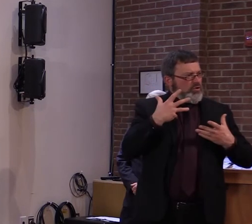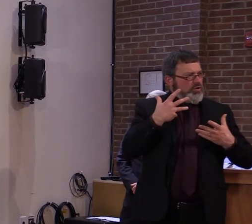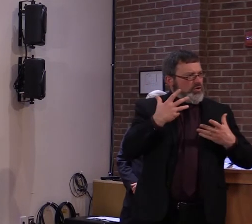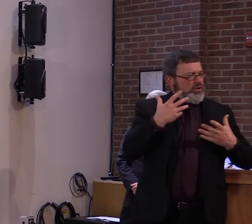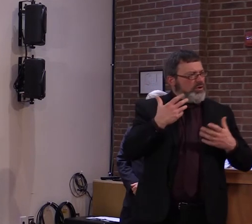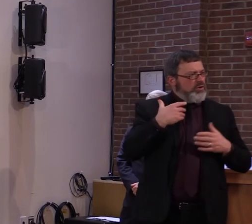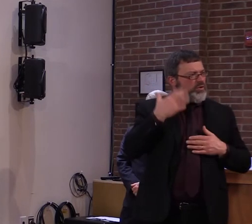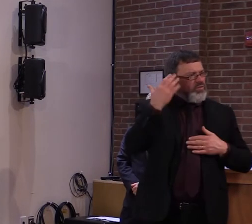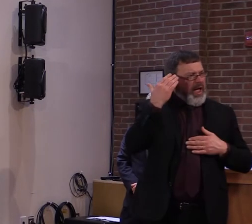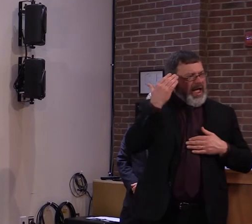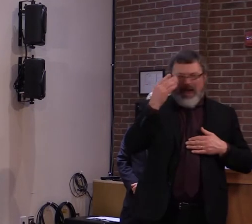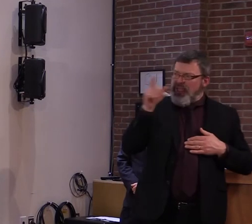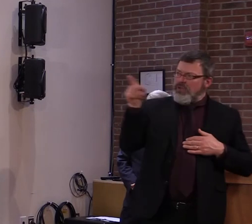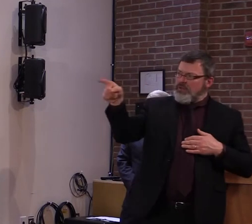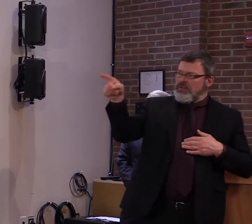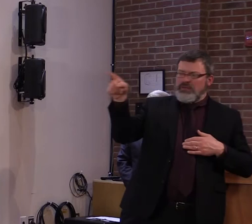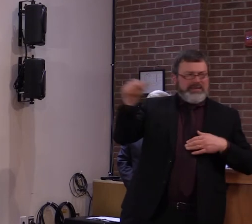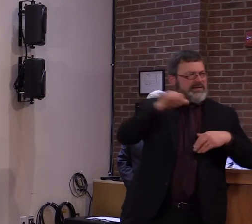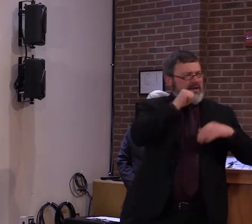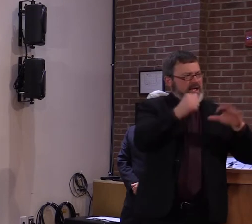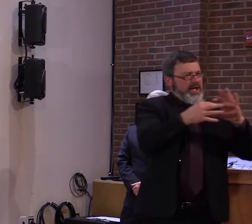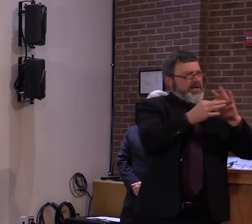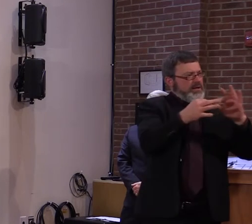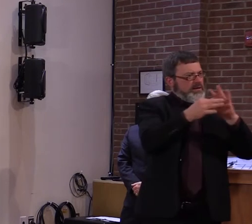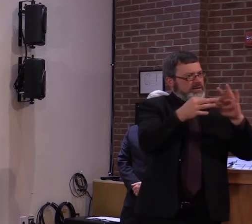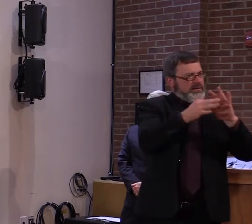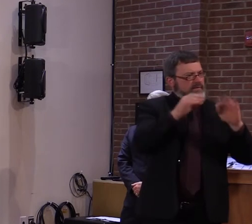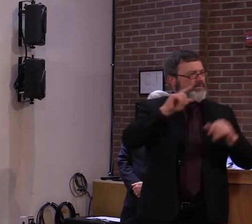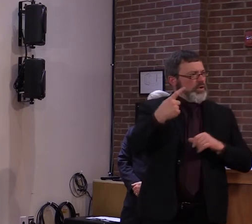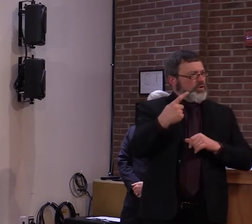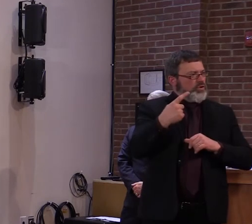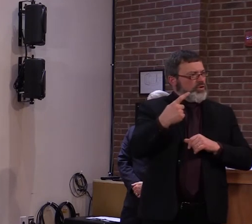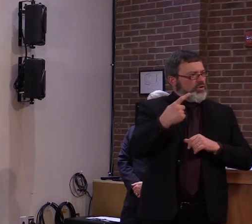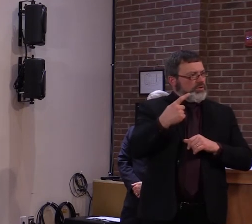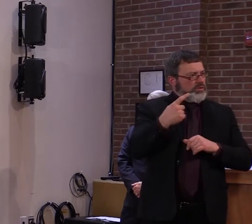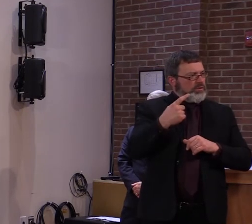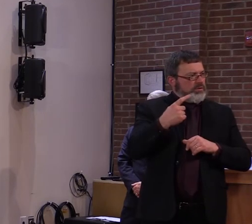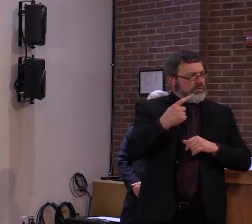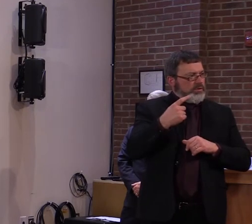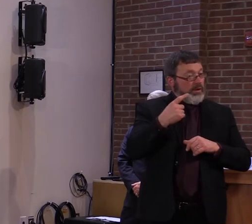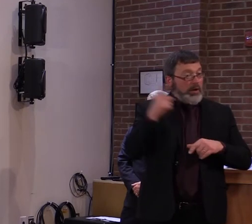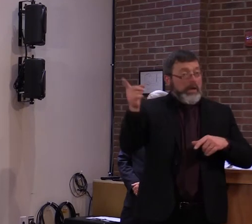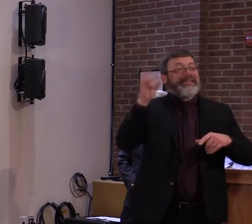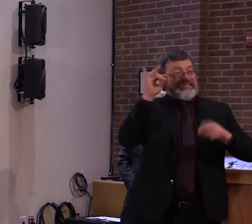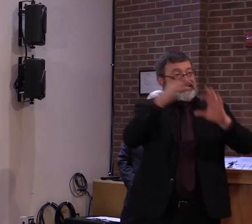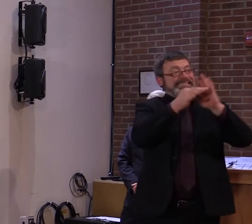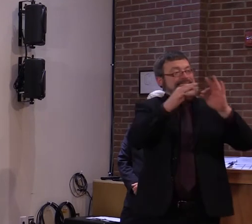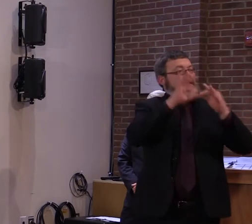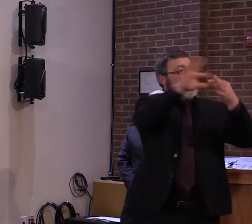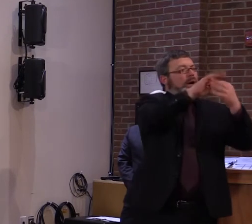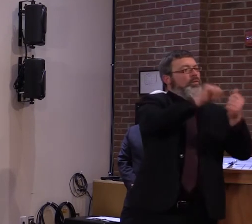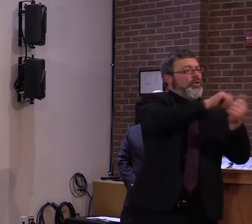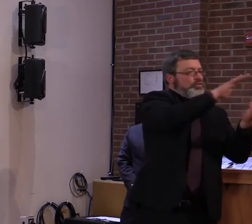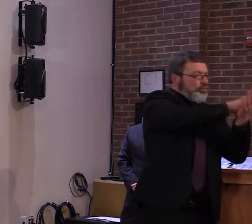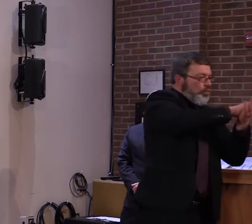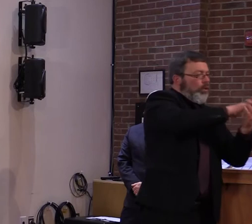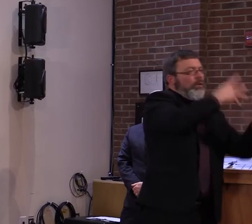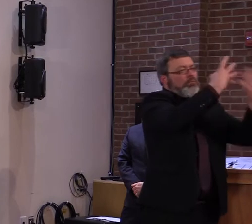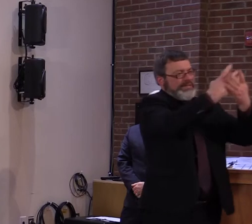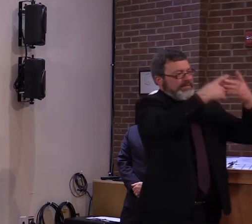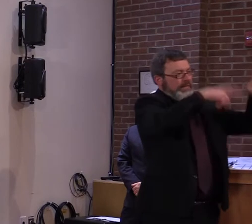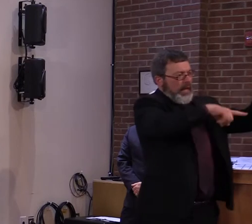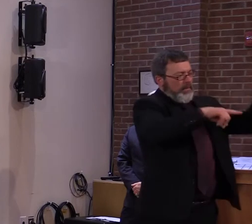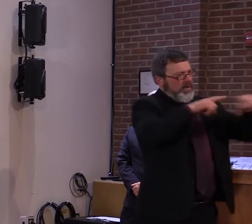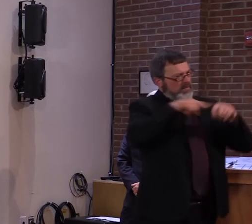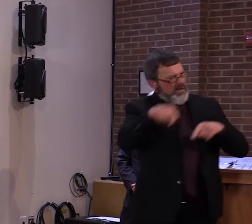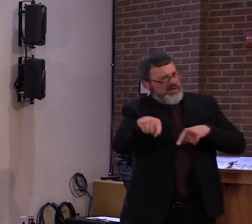it does for schools and prisons and other correctional facilities? It seems like a no-brainer